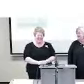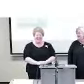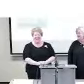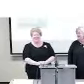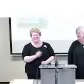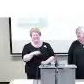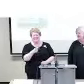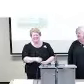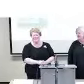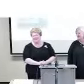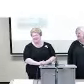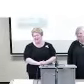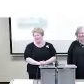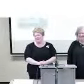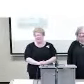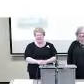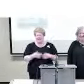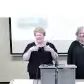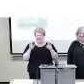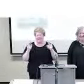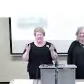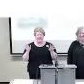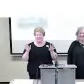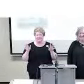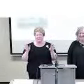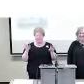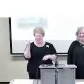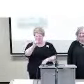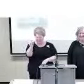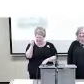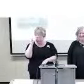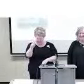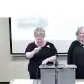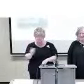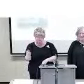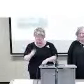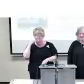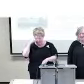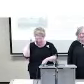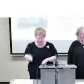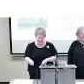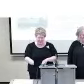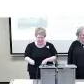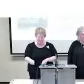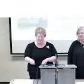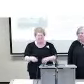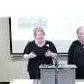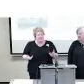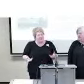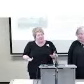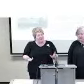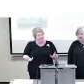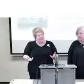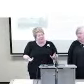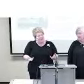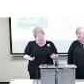things i haven't done to a new piece of paper this has saved me so many times just dumping it down i think about it i put it down so